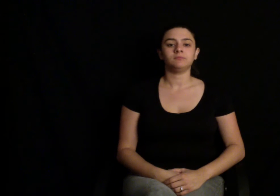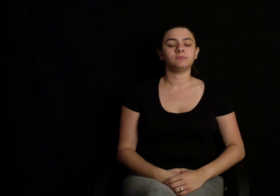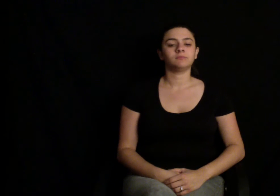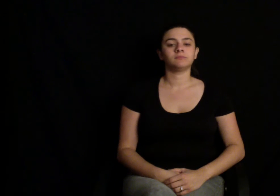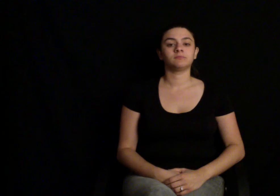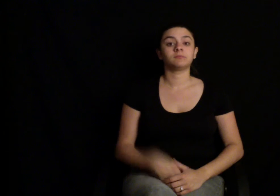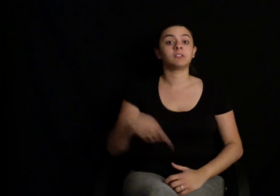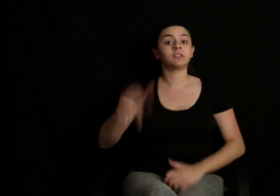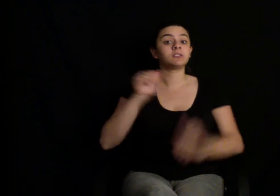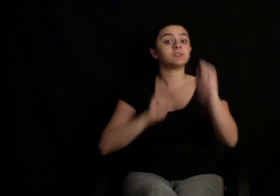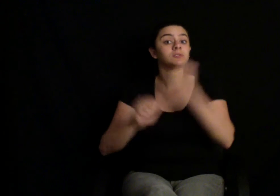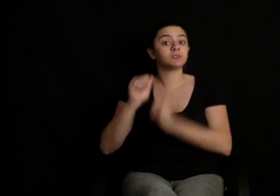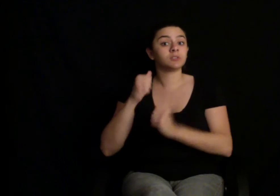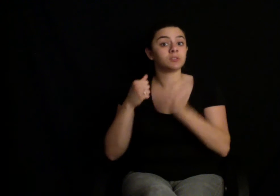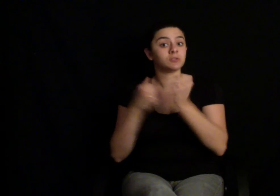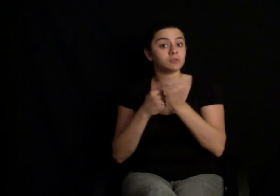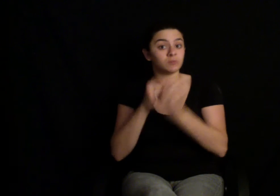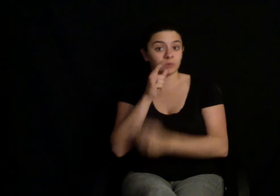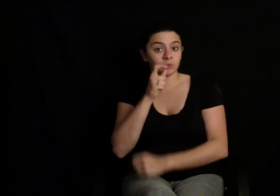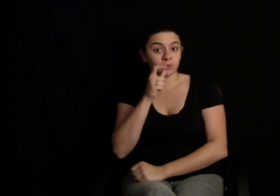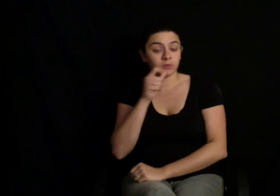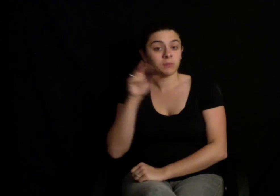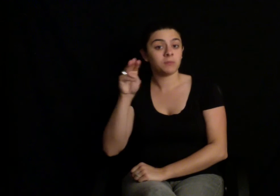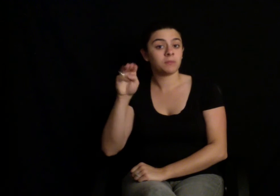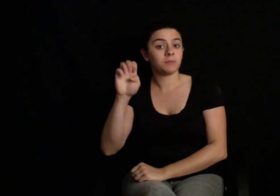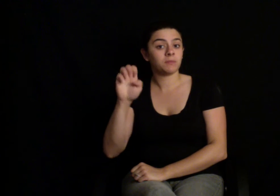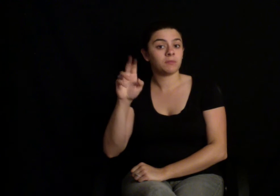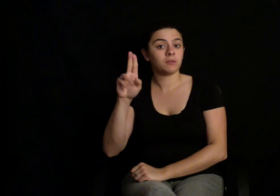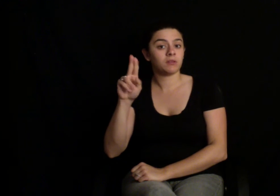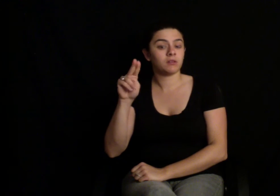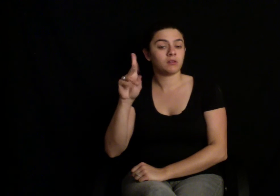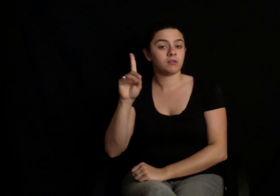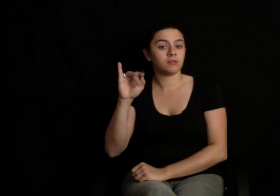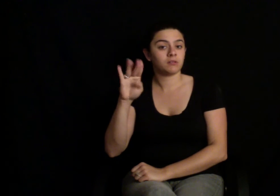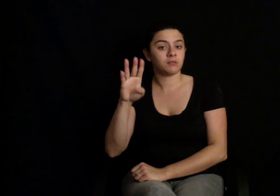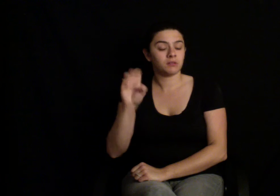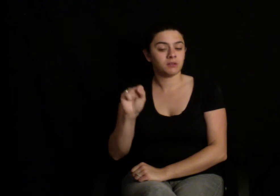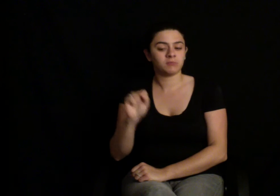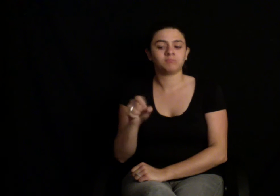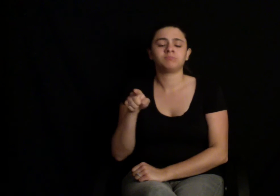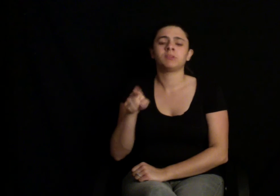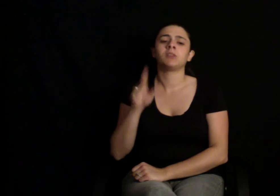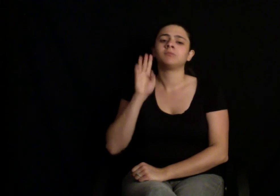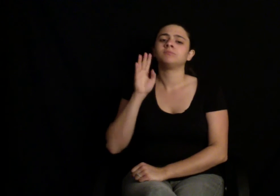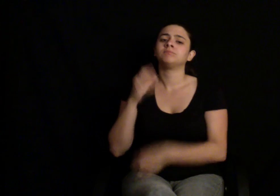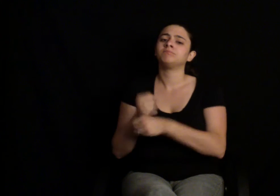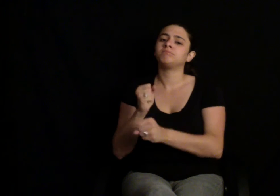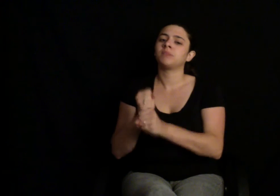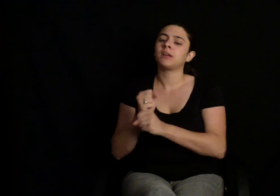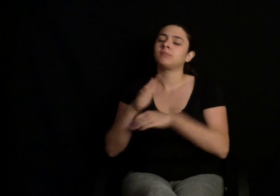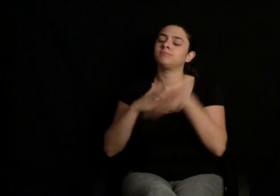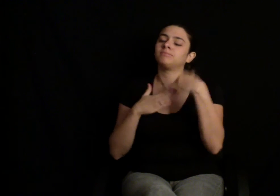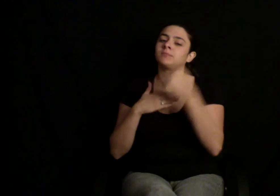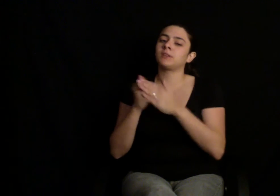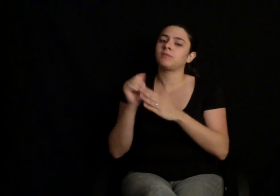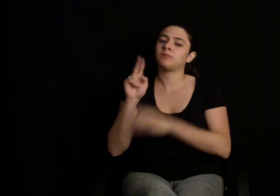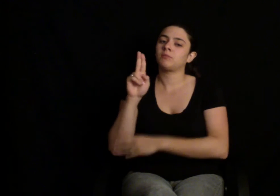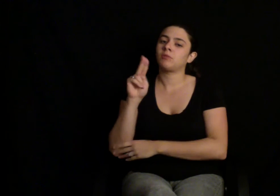This episode is brought to you by MeUndies. MeUndies makes really, really comfortable underwear and so much more. They create high-quality men's